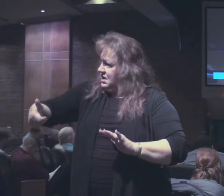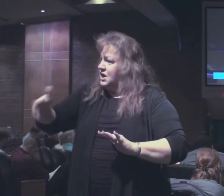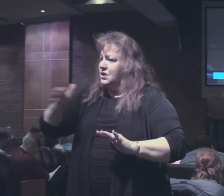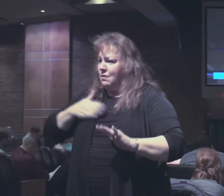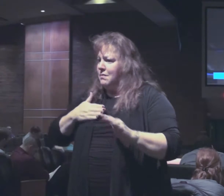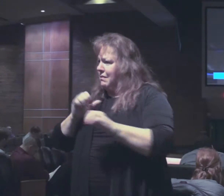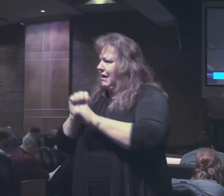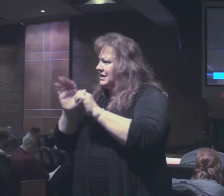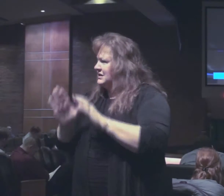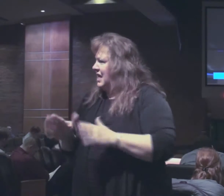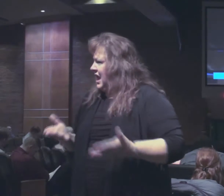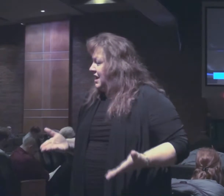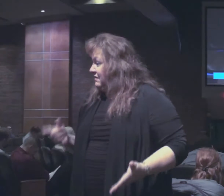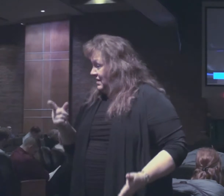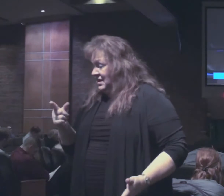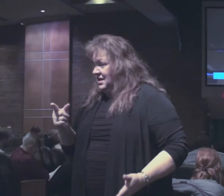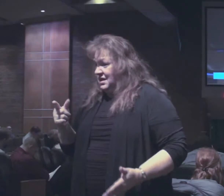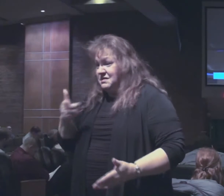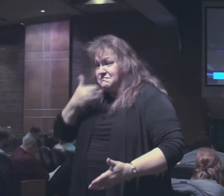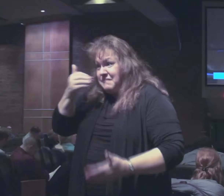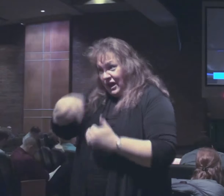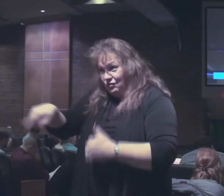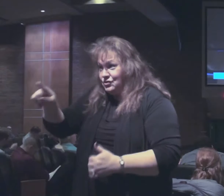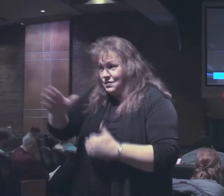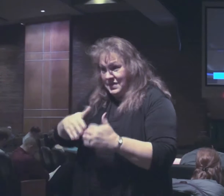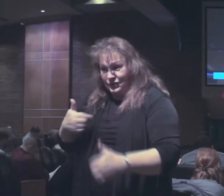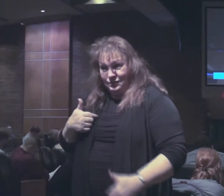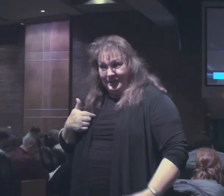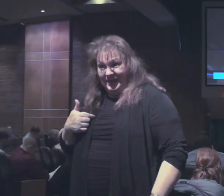my slave, they should treat you better?